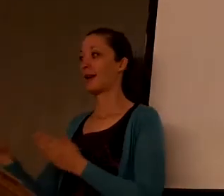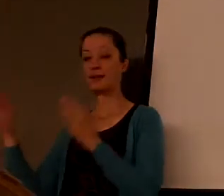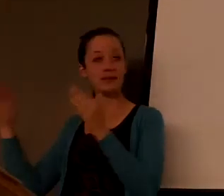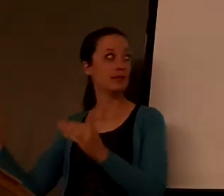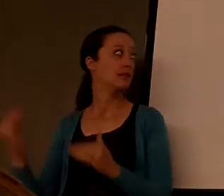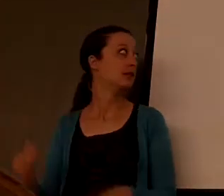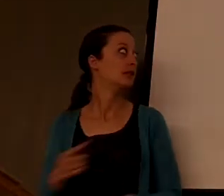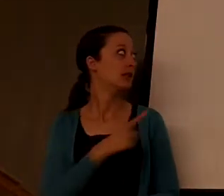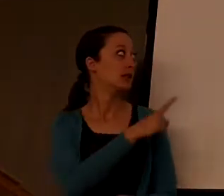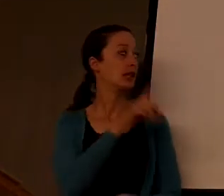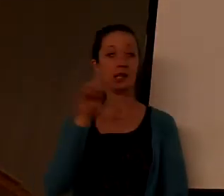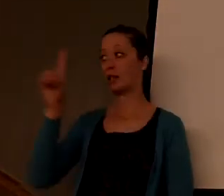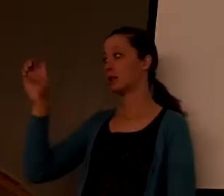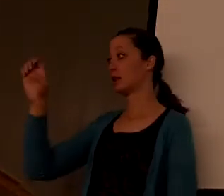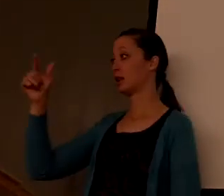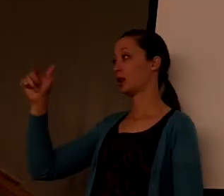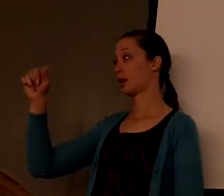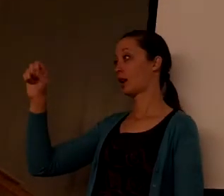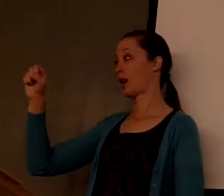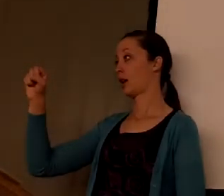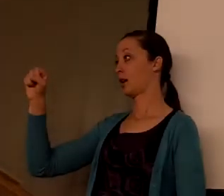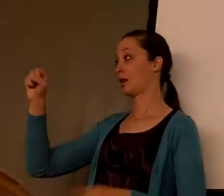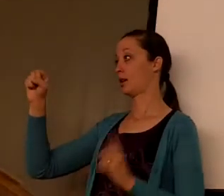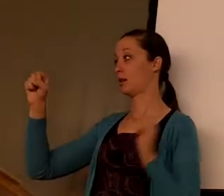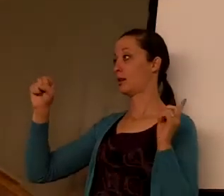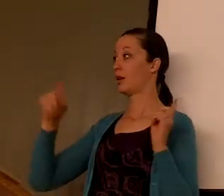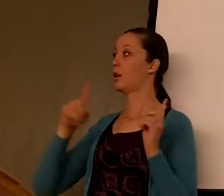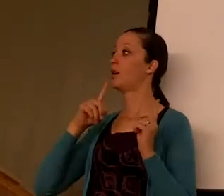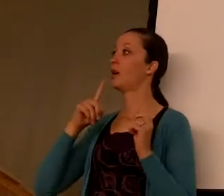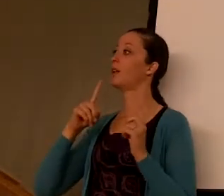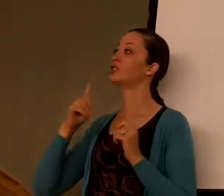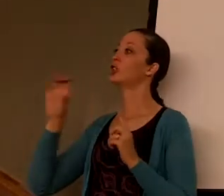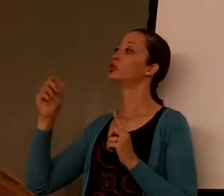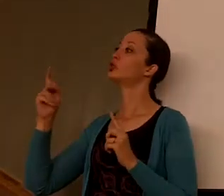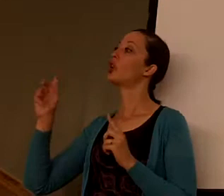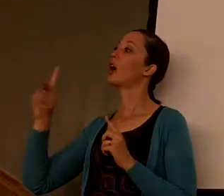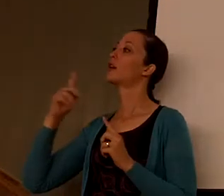and this is a pastel. He was famous for what?